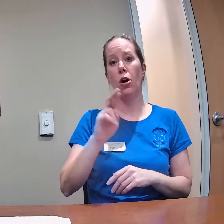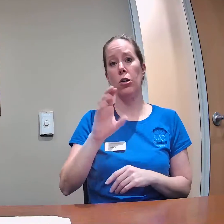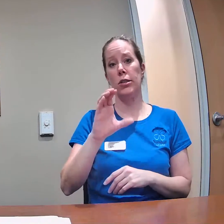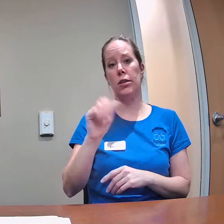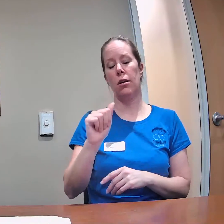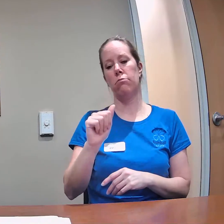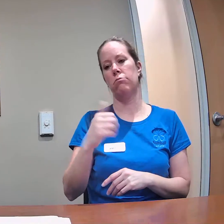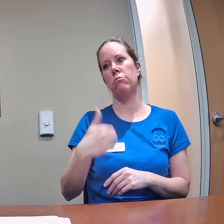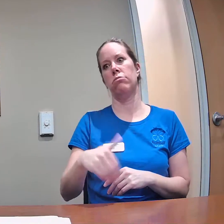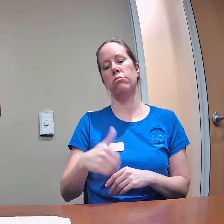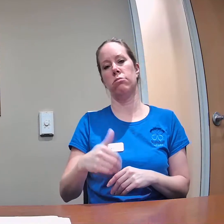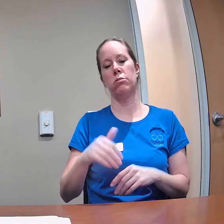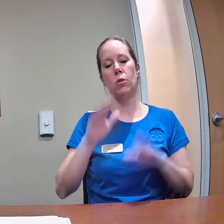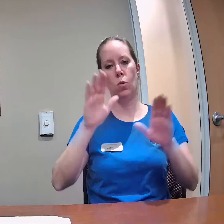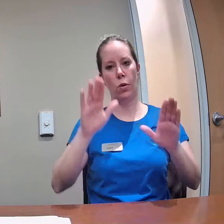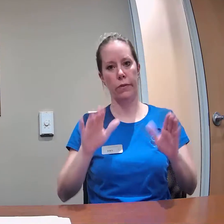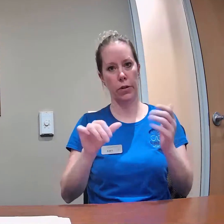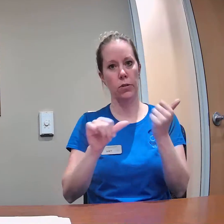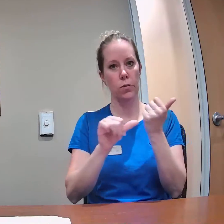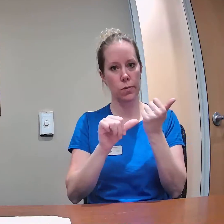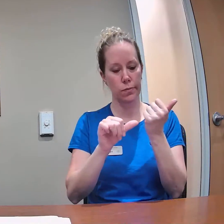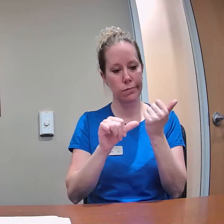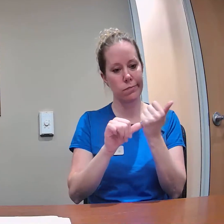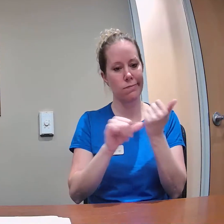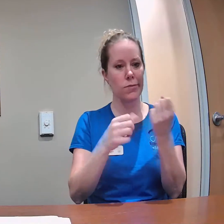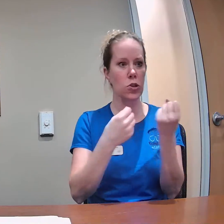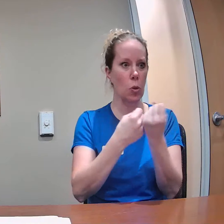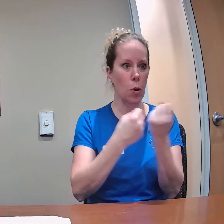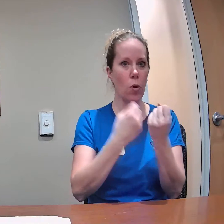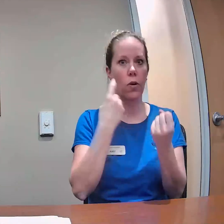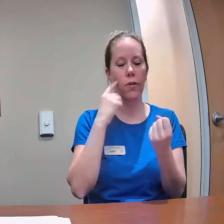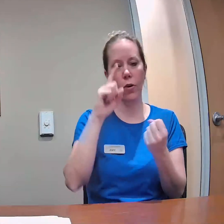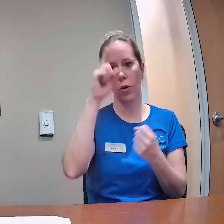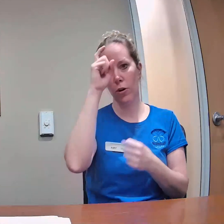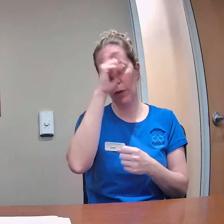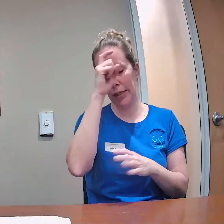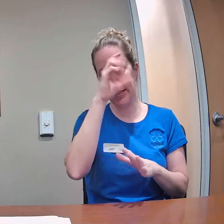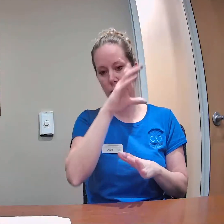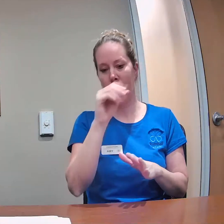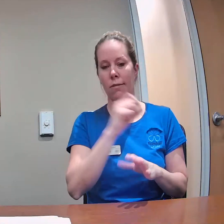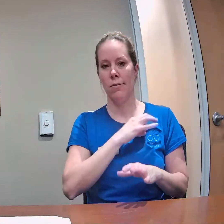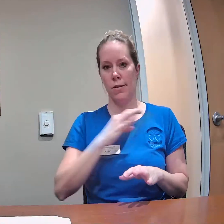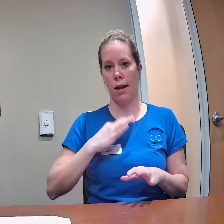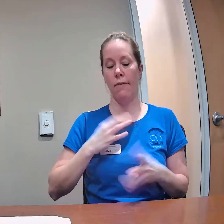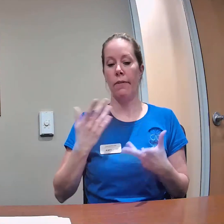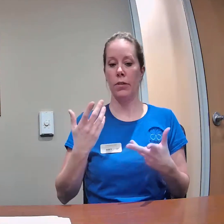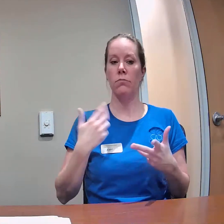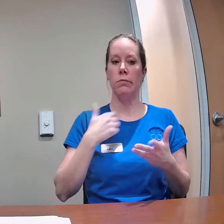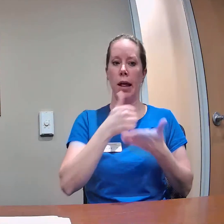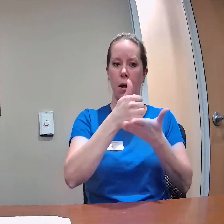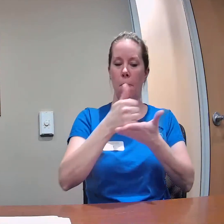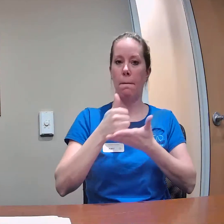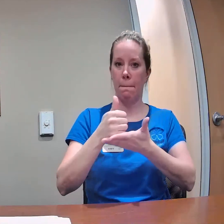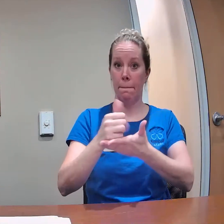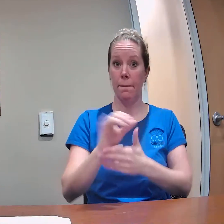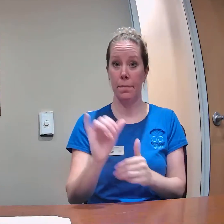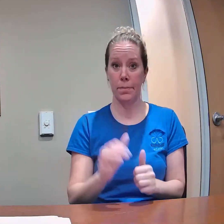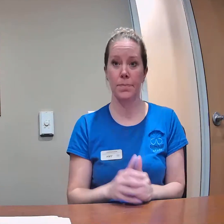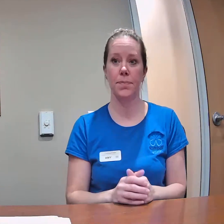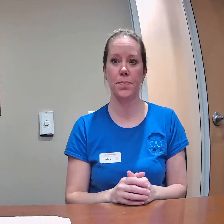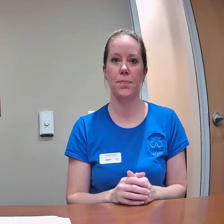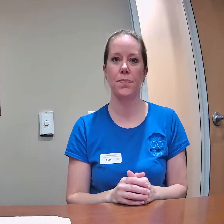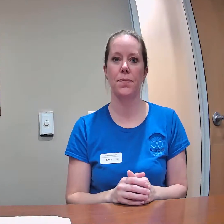great support to the PSWs, and been able to allow them to do the things that they need to do.